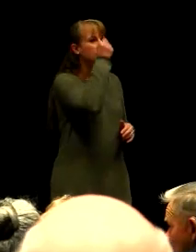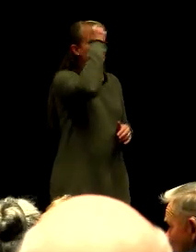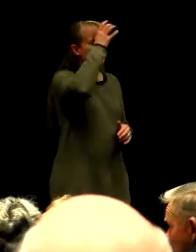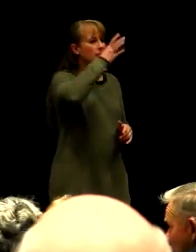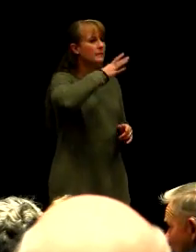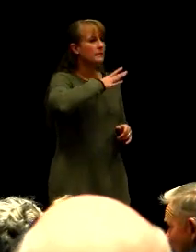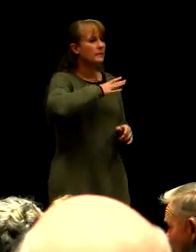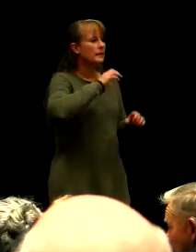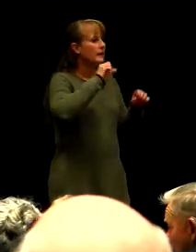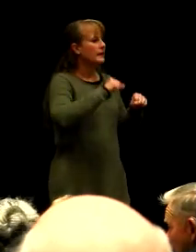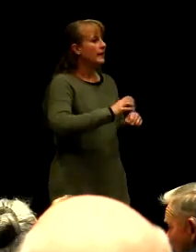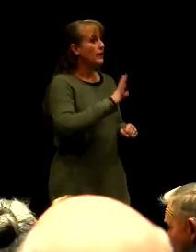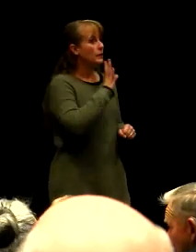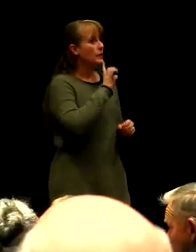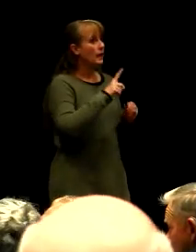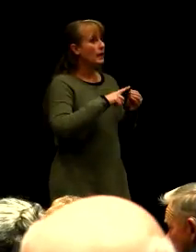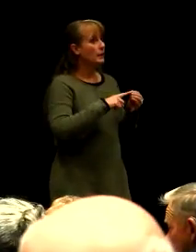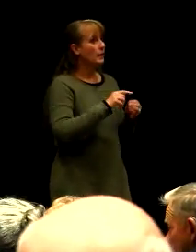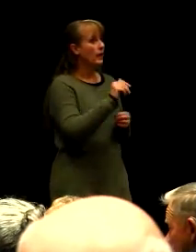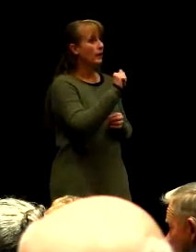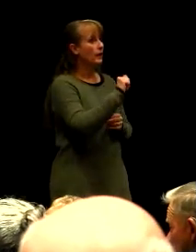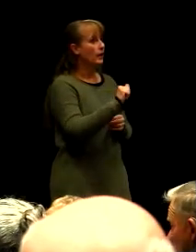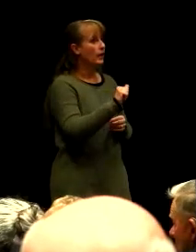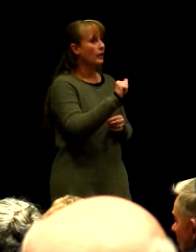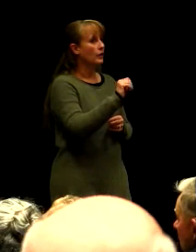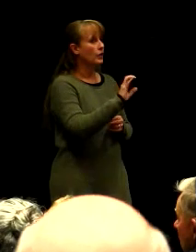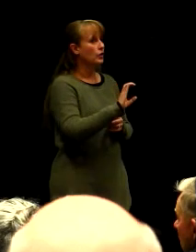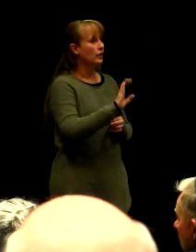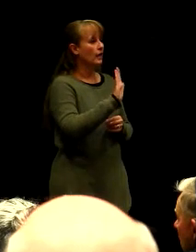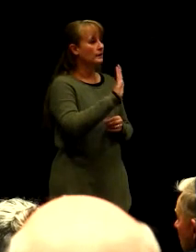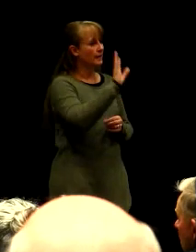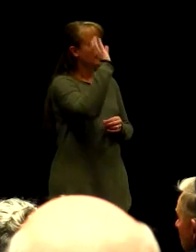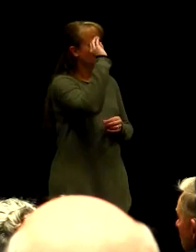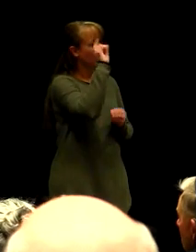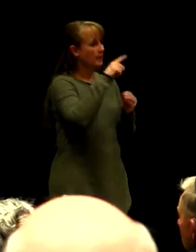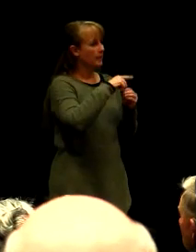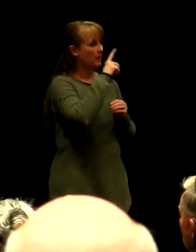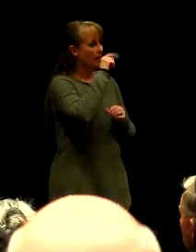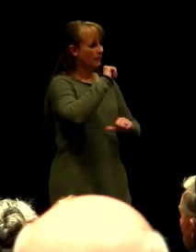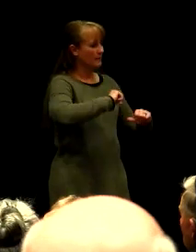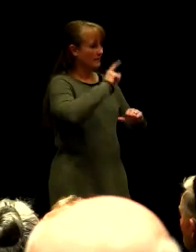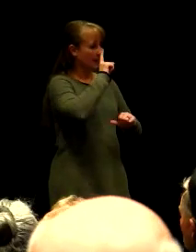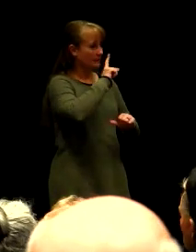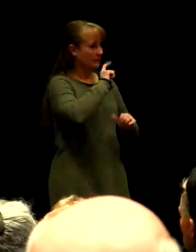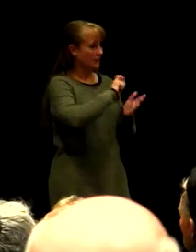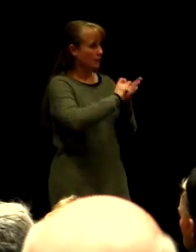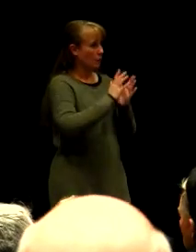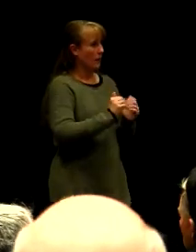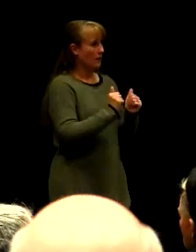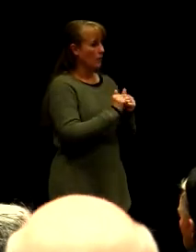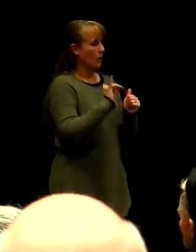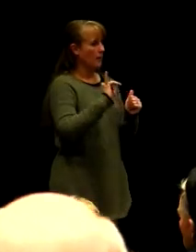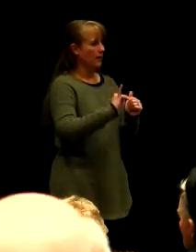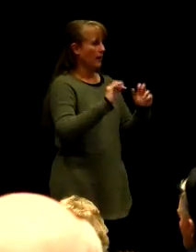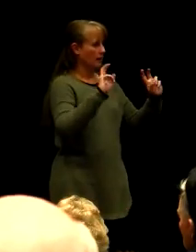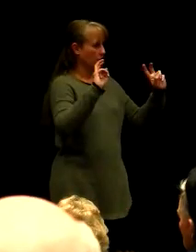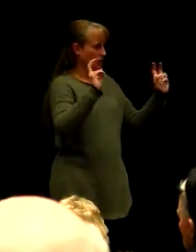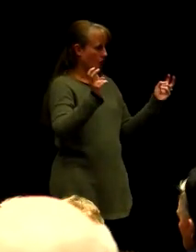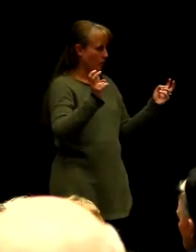Can you speak about Arthur C. Clarke's position as a science fiction writer in the genre? He